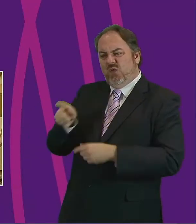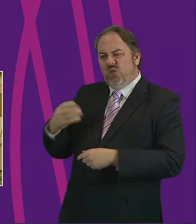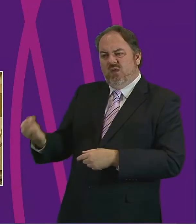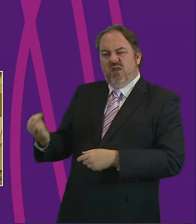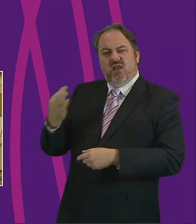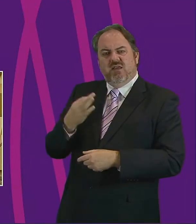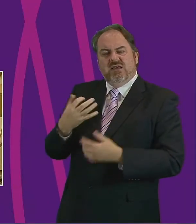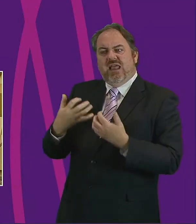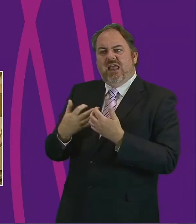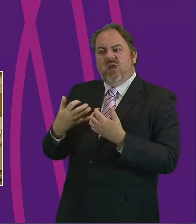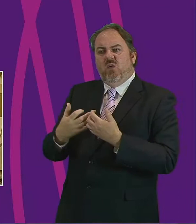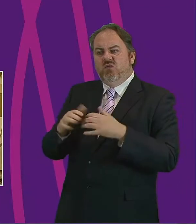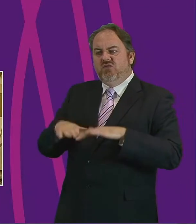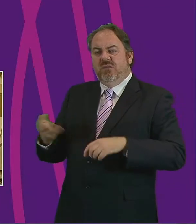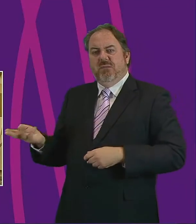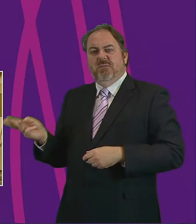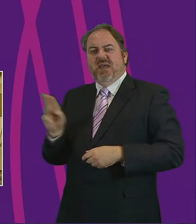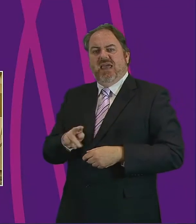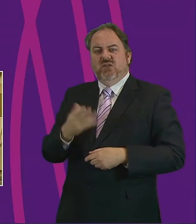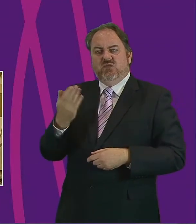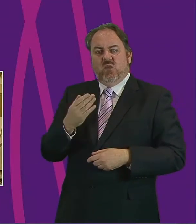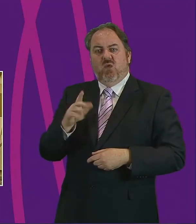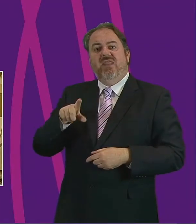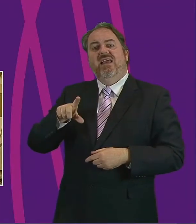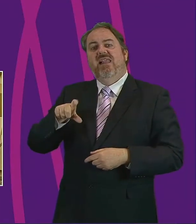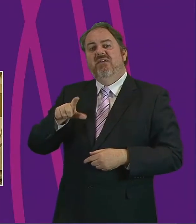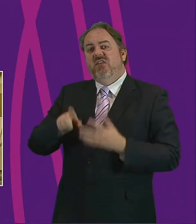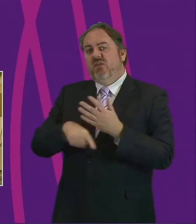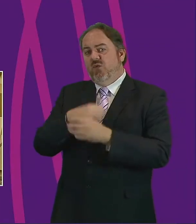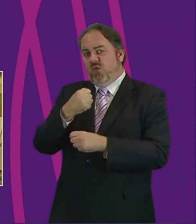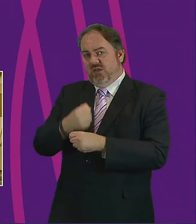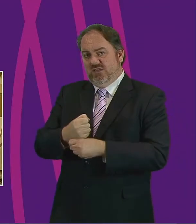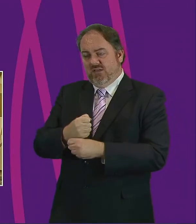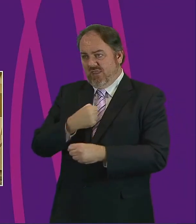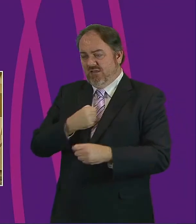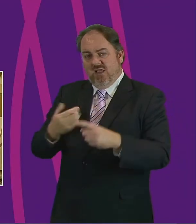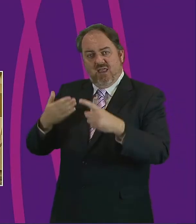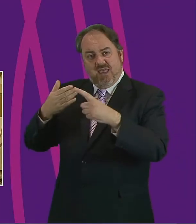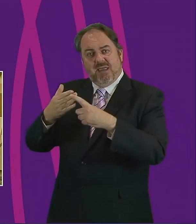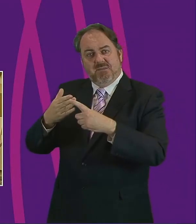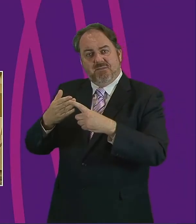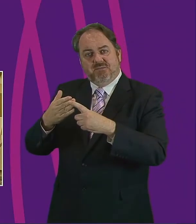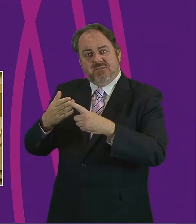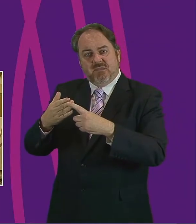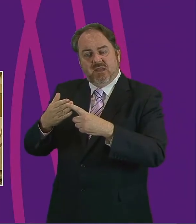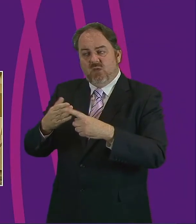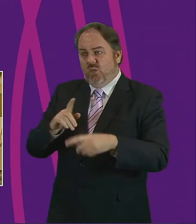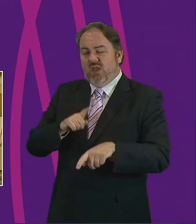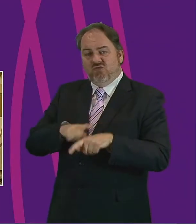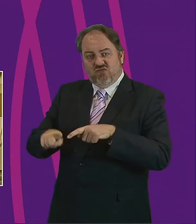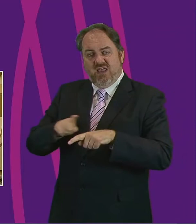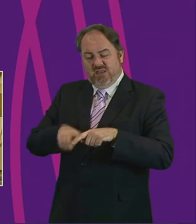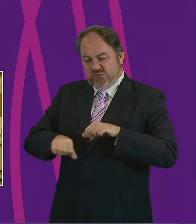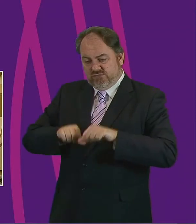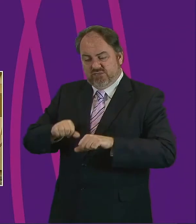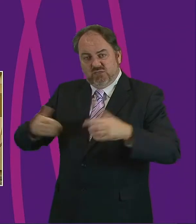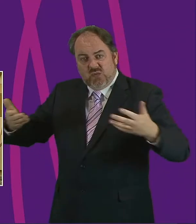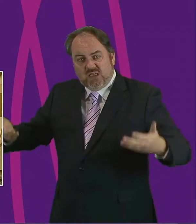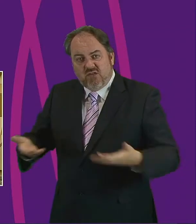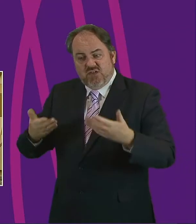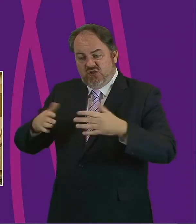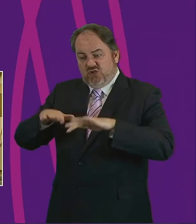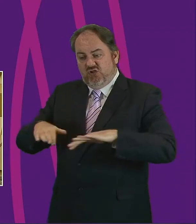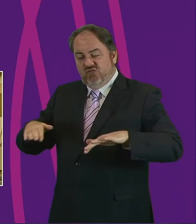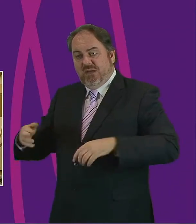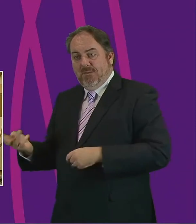coming back on the 11th of August is what we are working to try to change the reality of, so that we have children in school, even